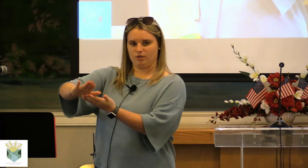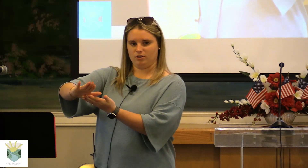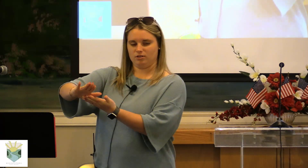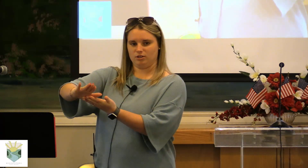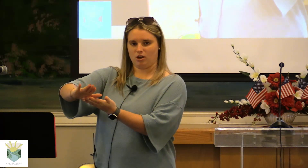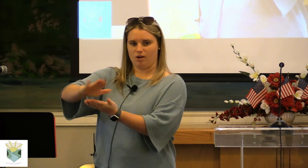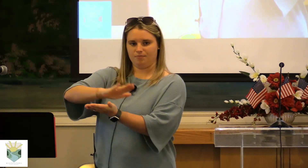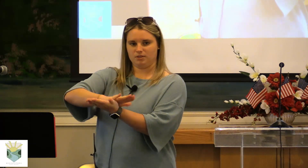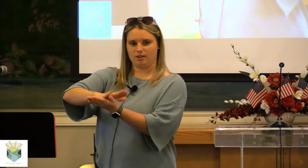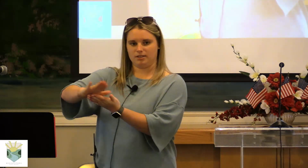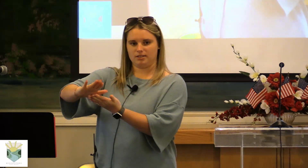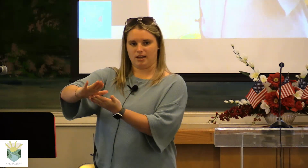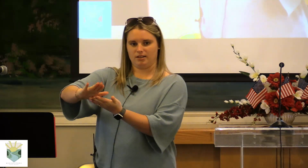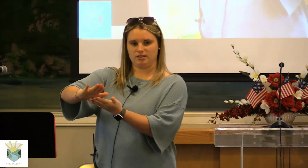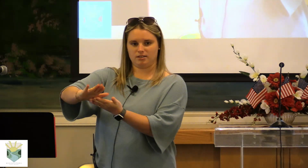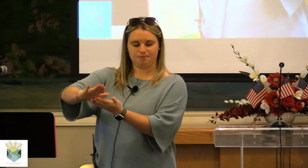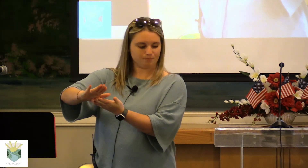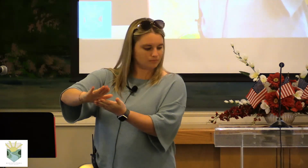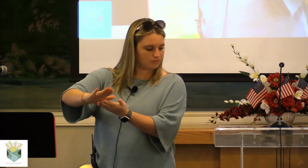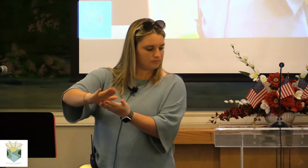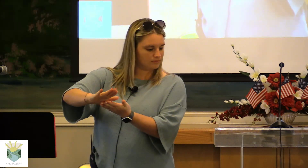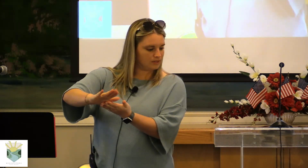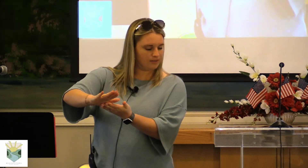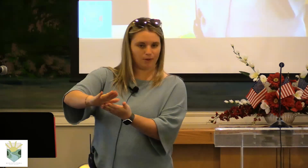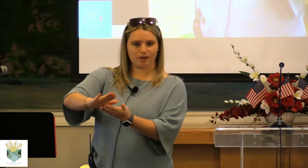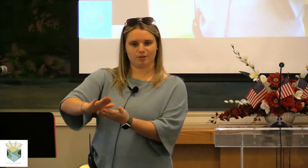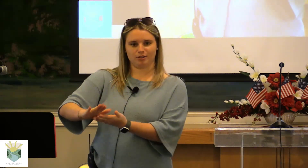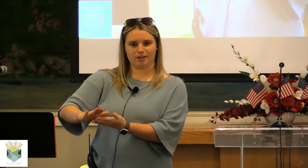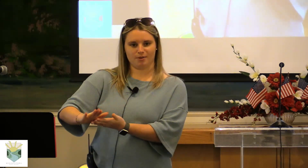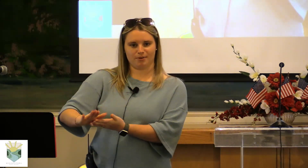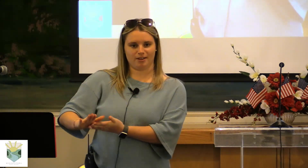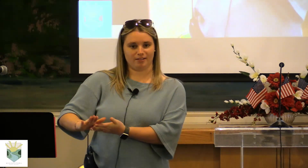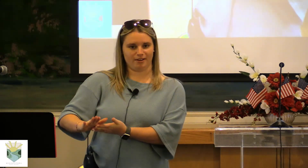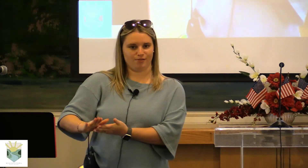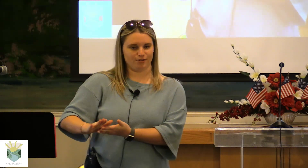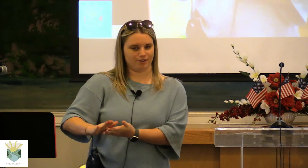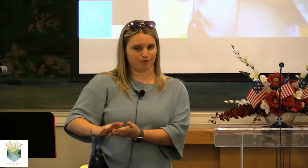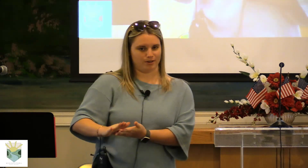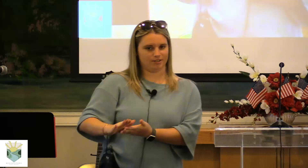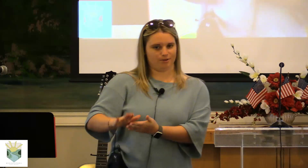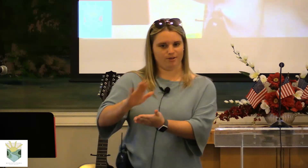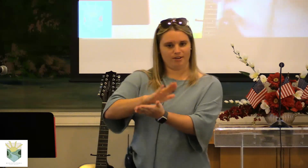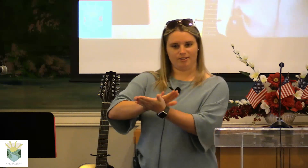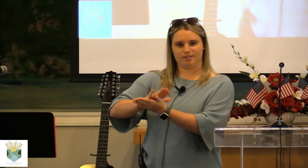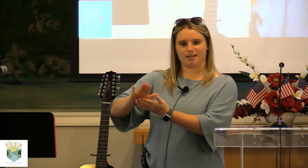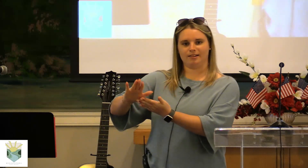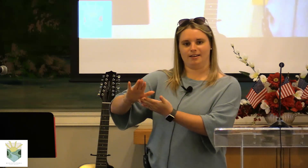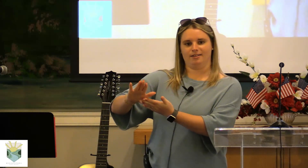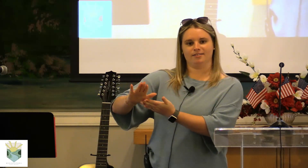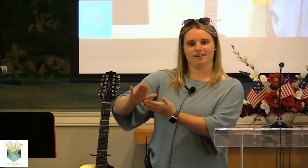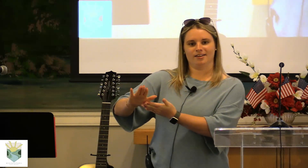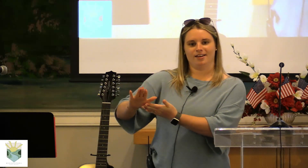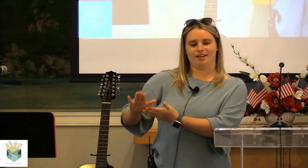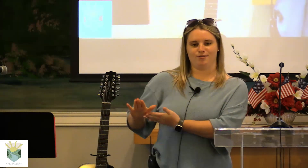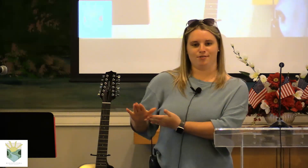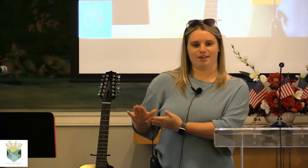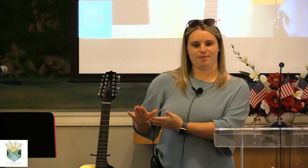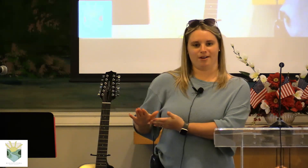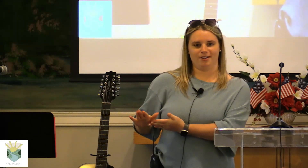the top. So that's nice. That will actually come up again later for another word too. This is clean. And if you think about nice